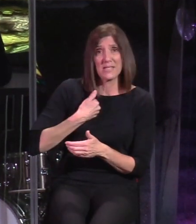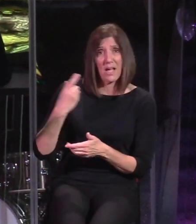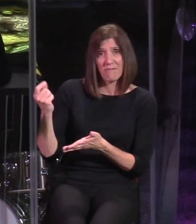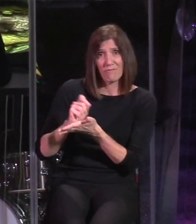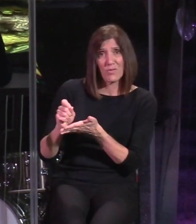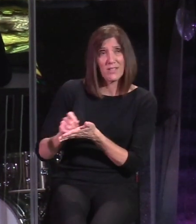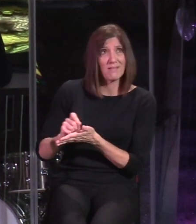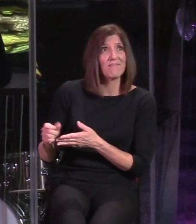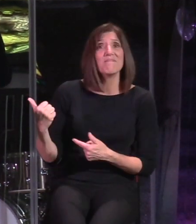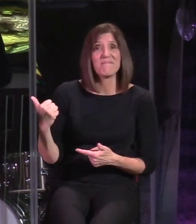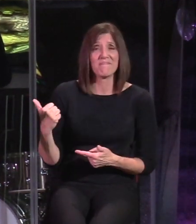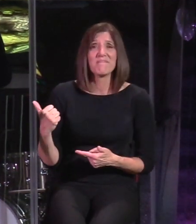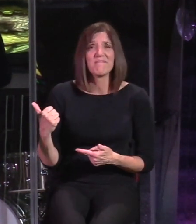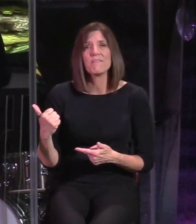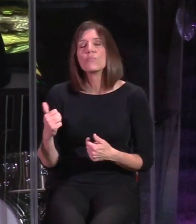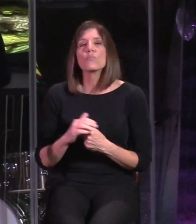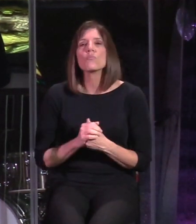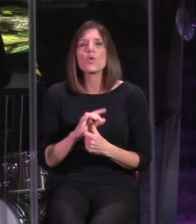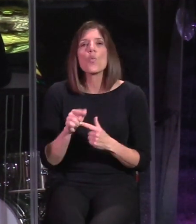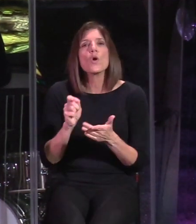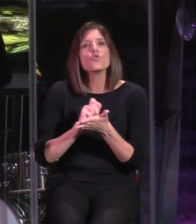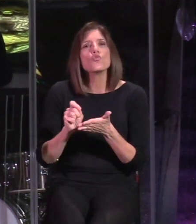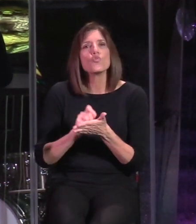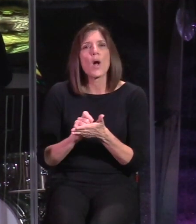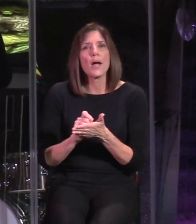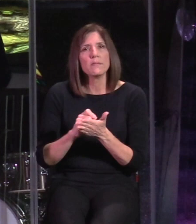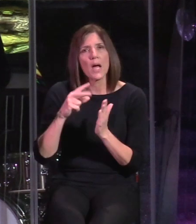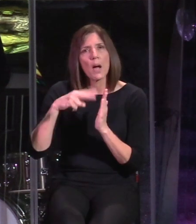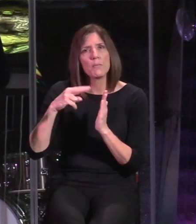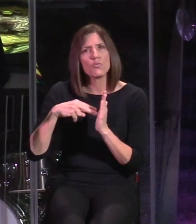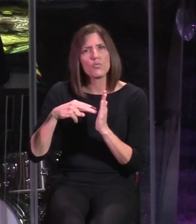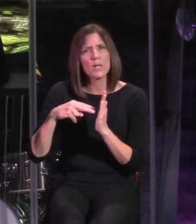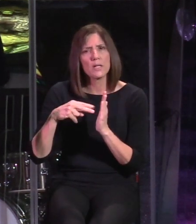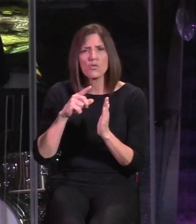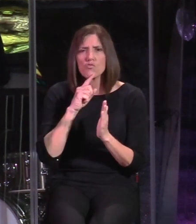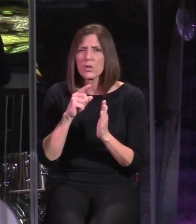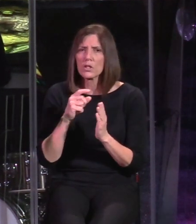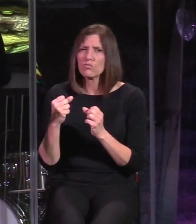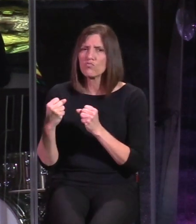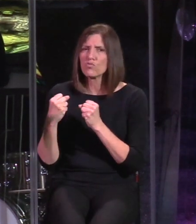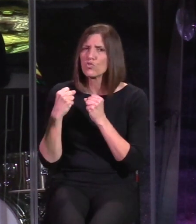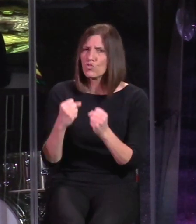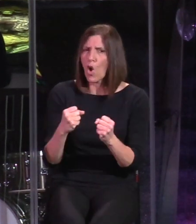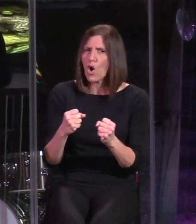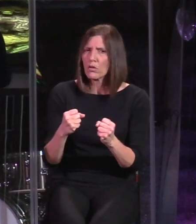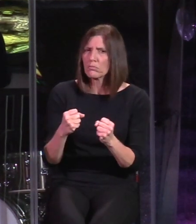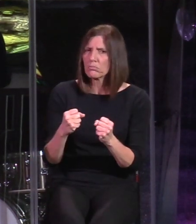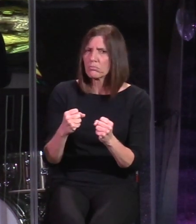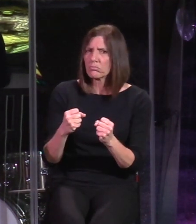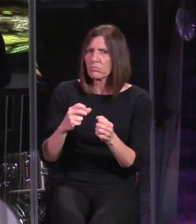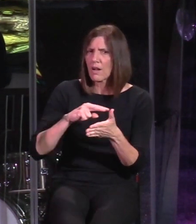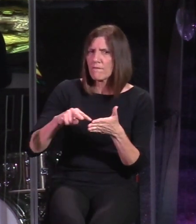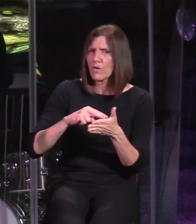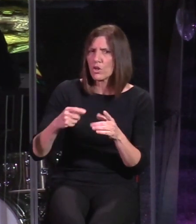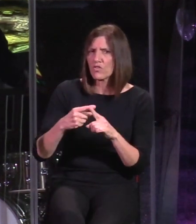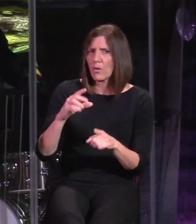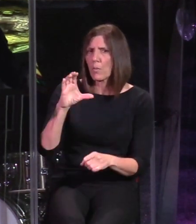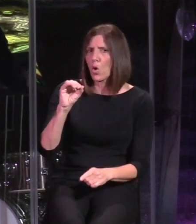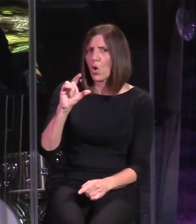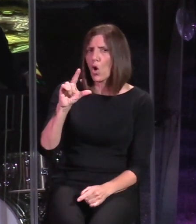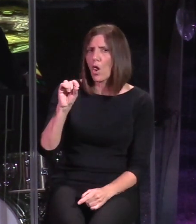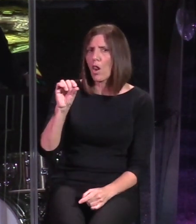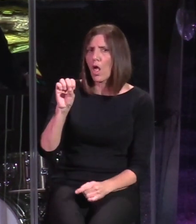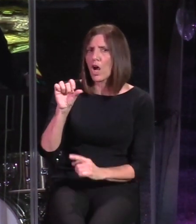card for myself. And as you write, I want to read a powerful passage from the book of Colossians to you. In